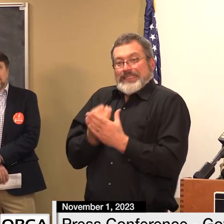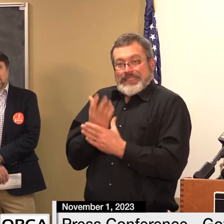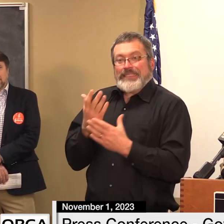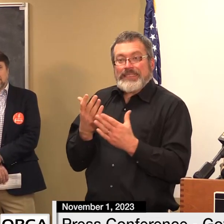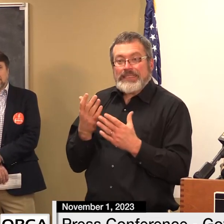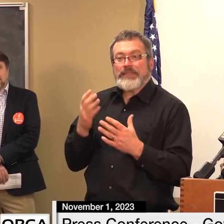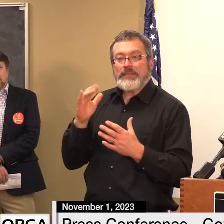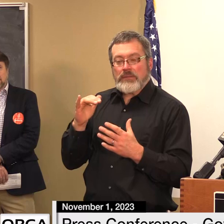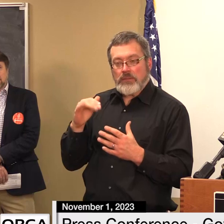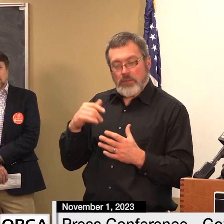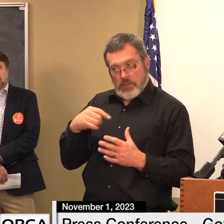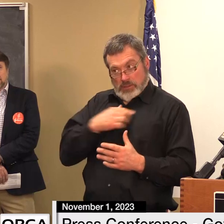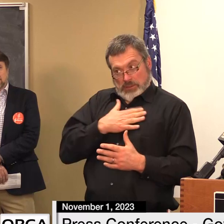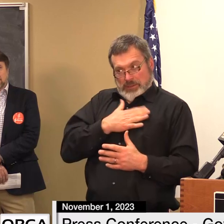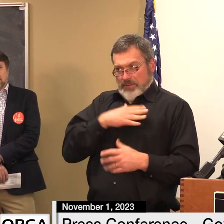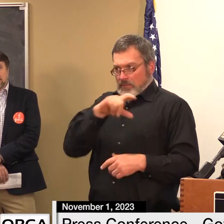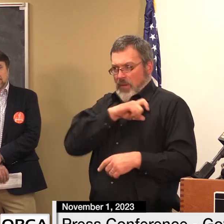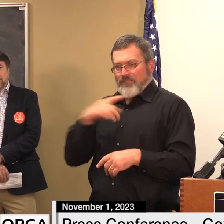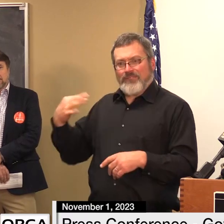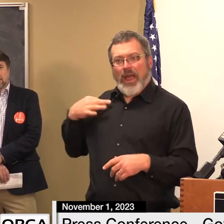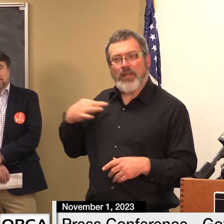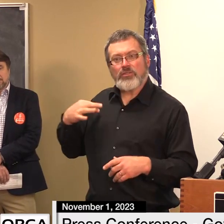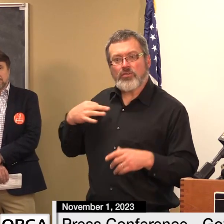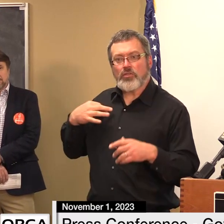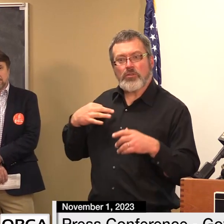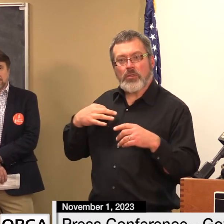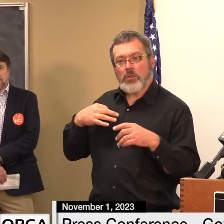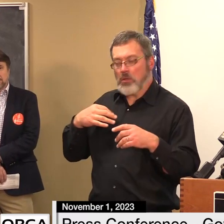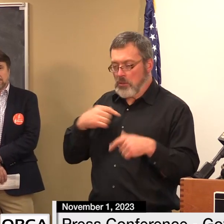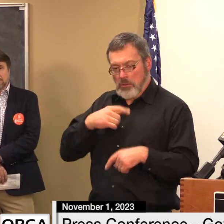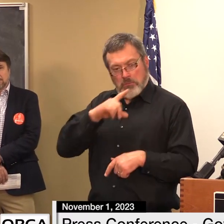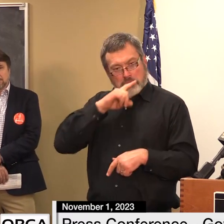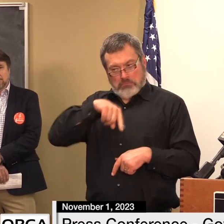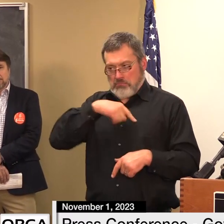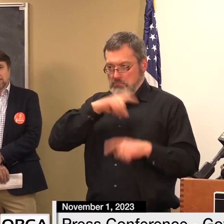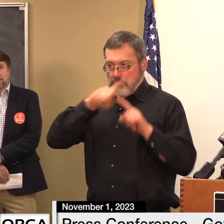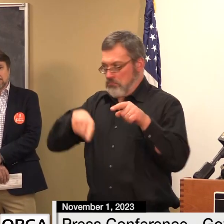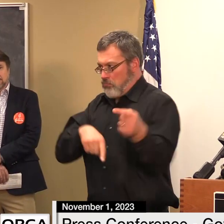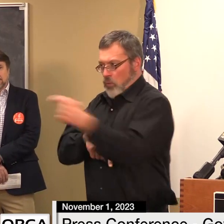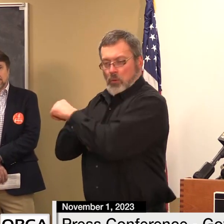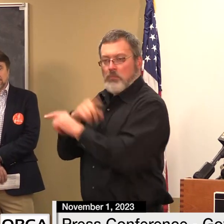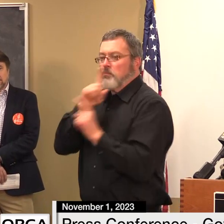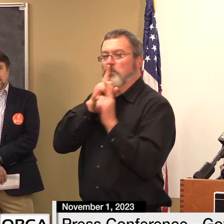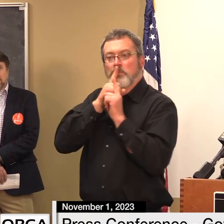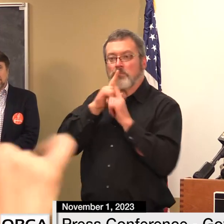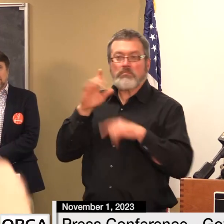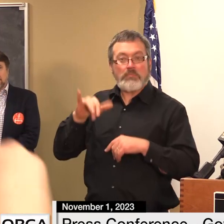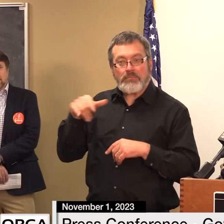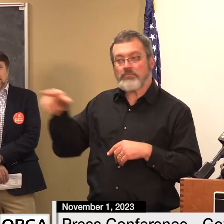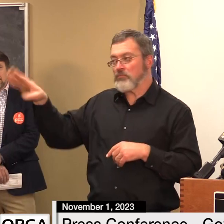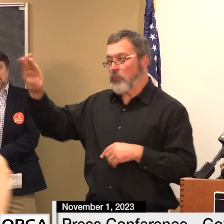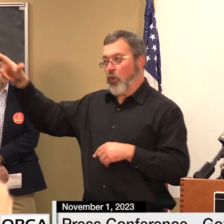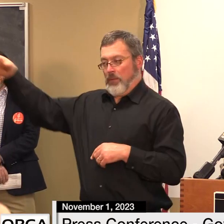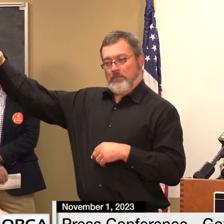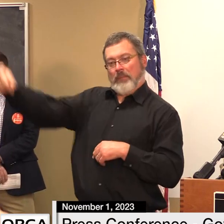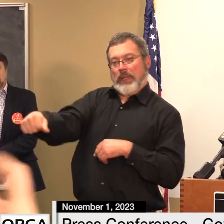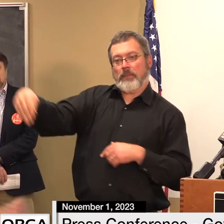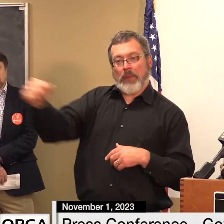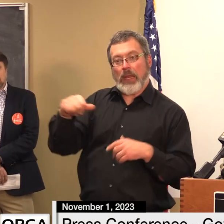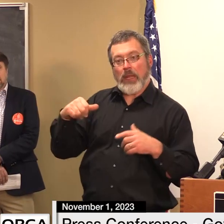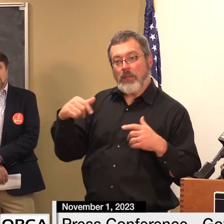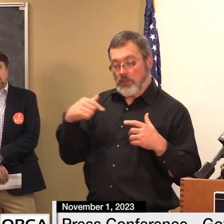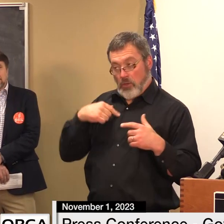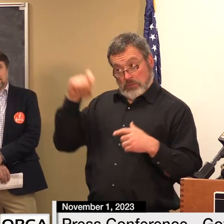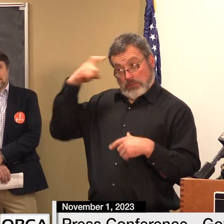volunteer, so we don't mandate that our people go there. The city of Burlington pays for the overtime, so it's not a burden on the